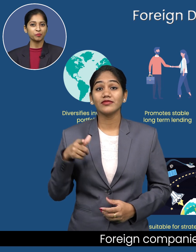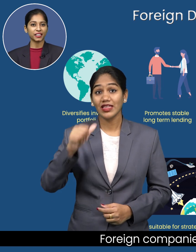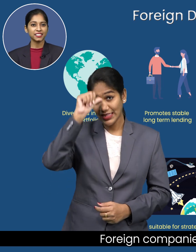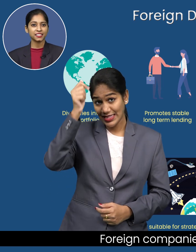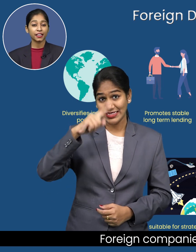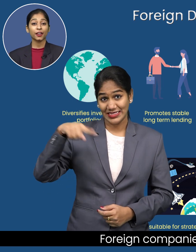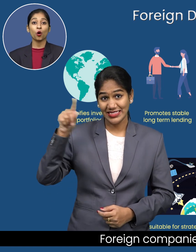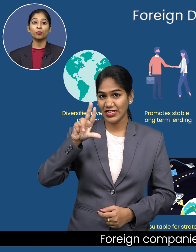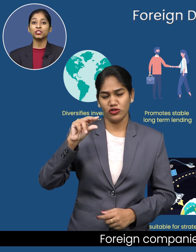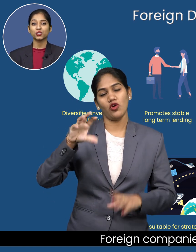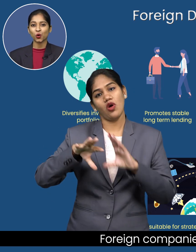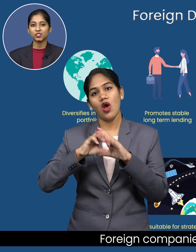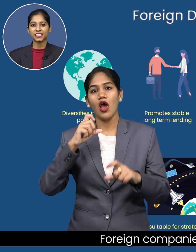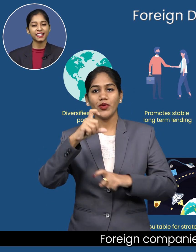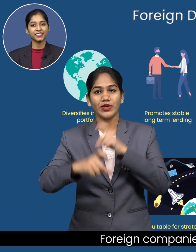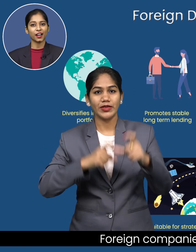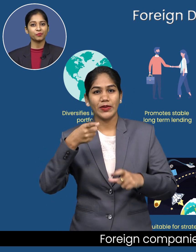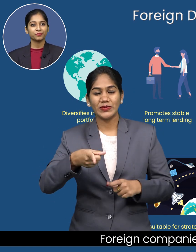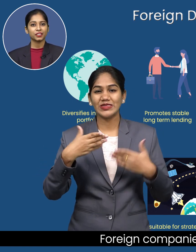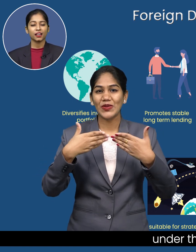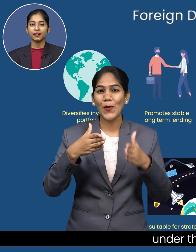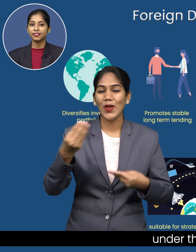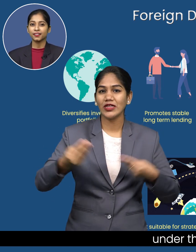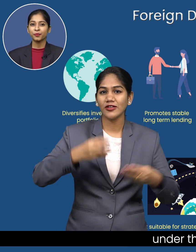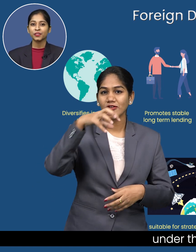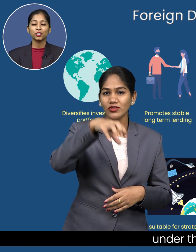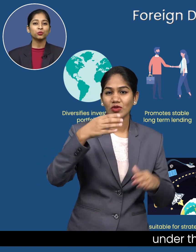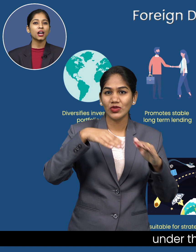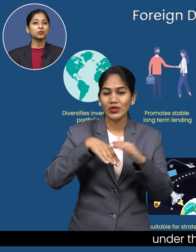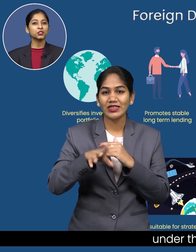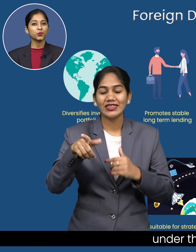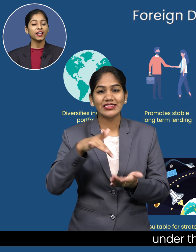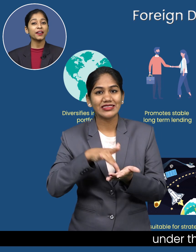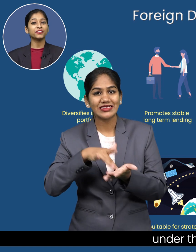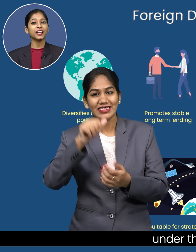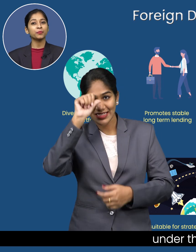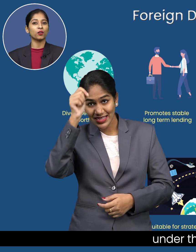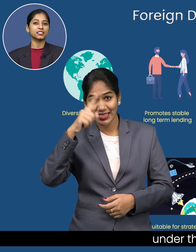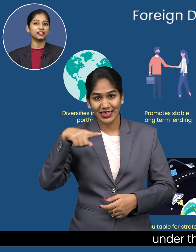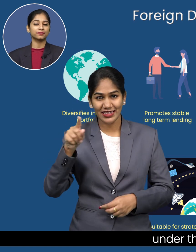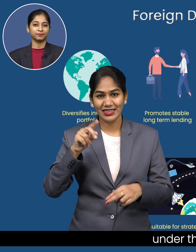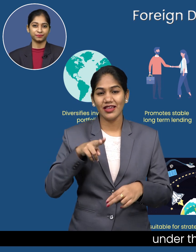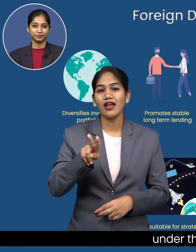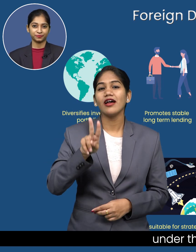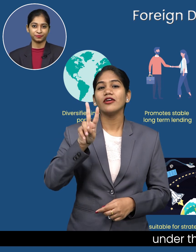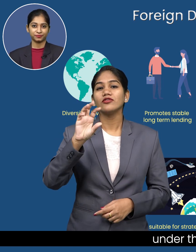Foreign companies can open stores in India under the 2012 FDI